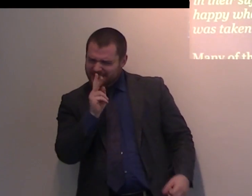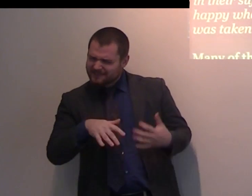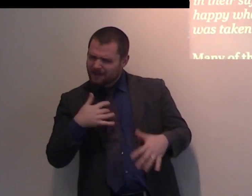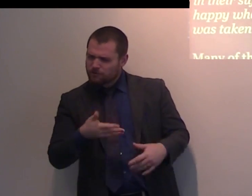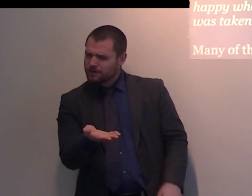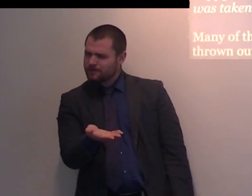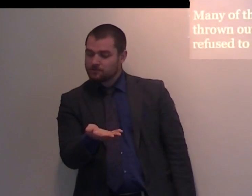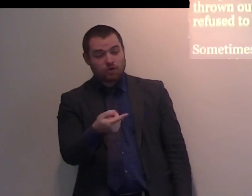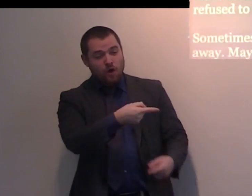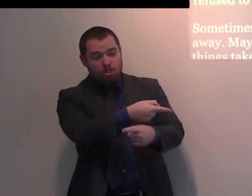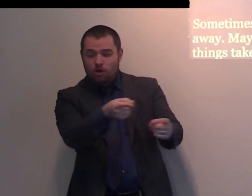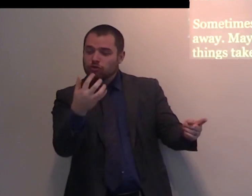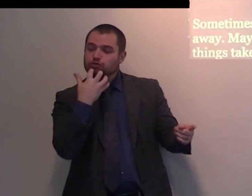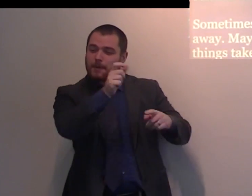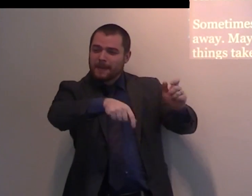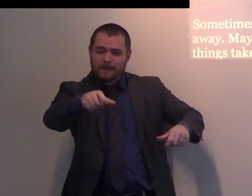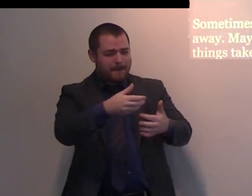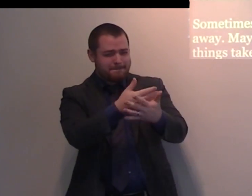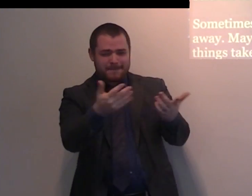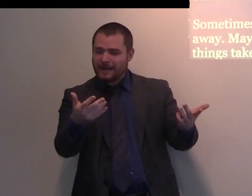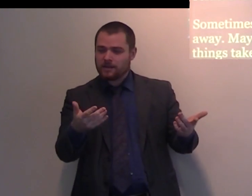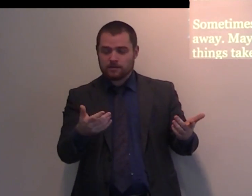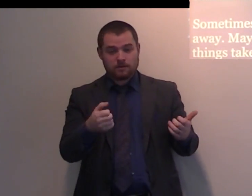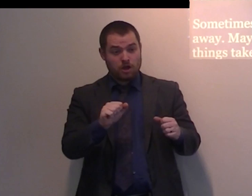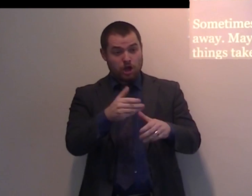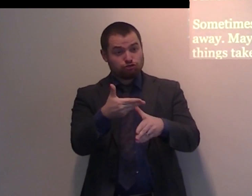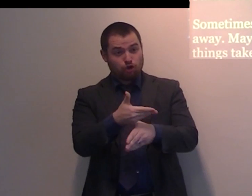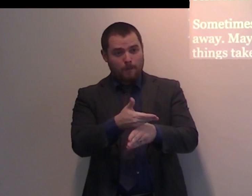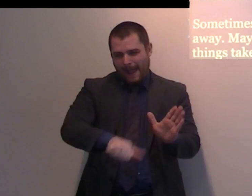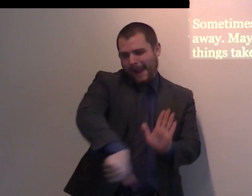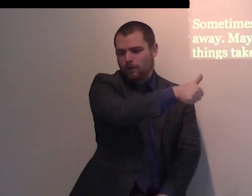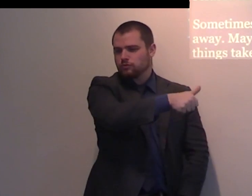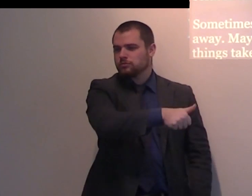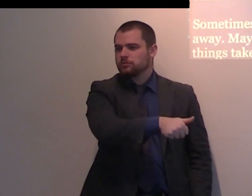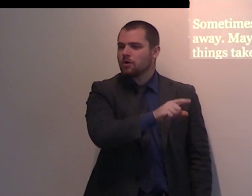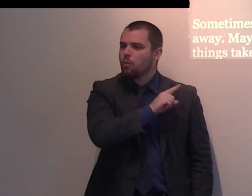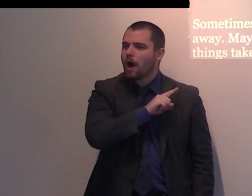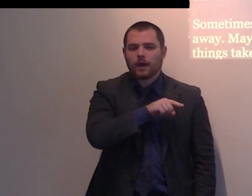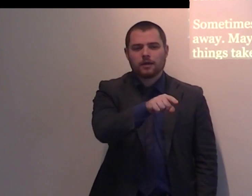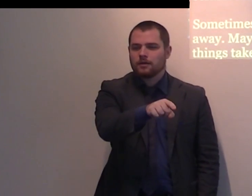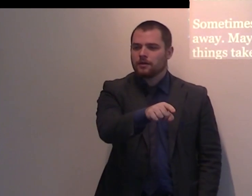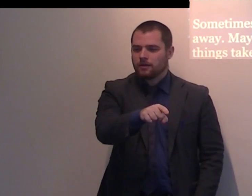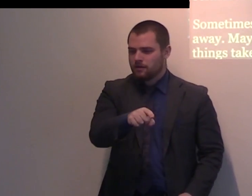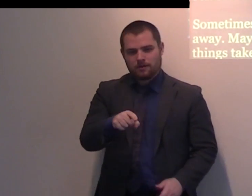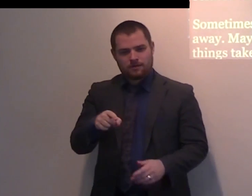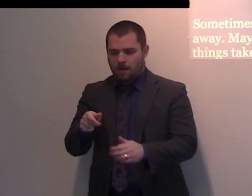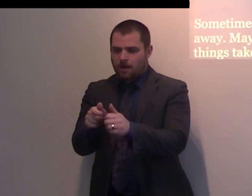Many of those Jewish people were thrown out of their jobs because they refused to worship